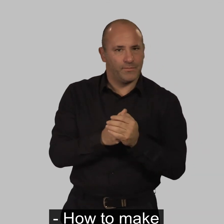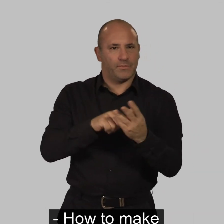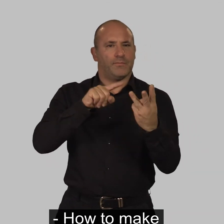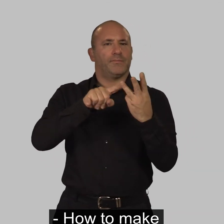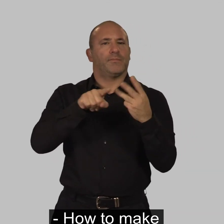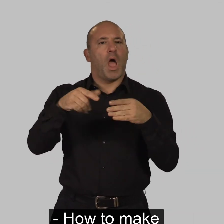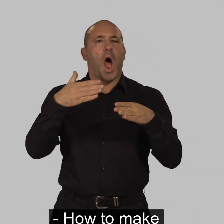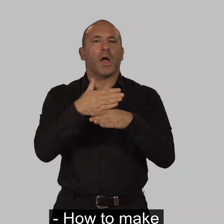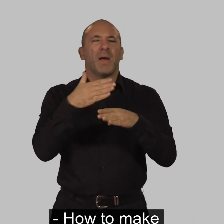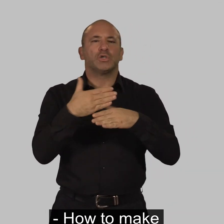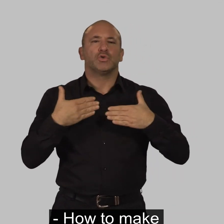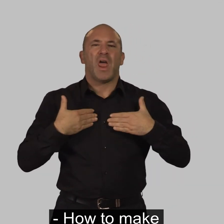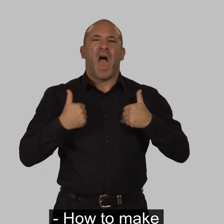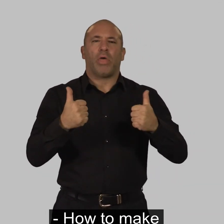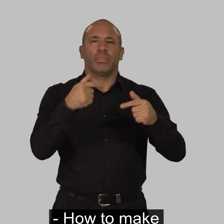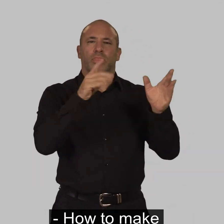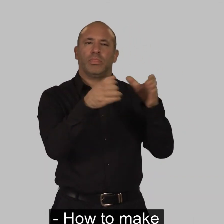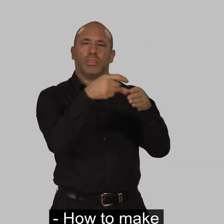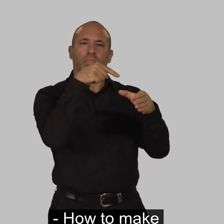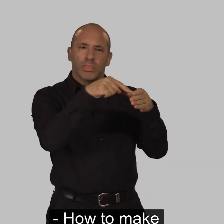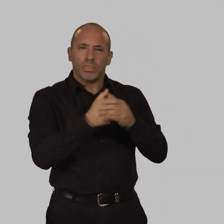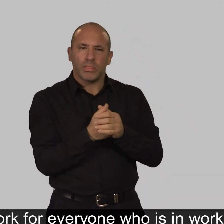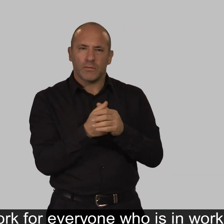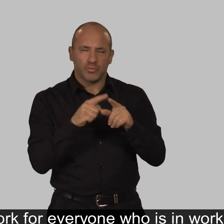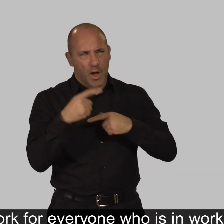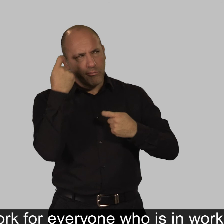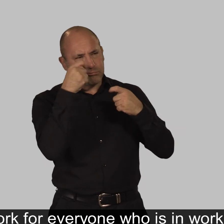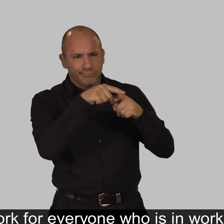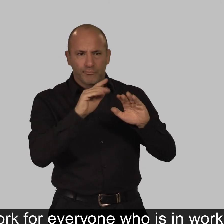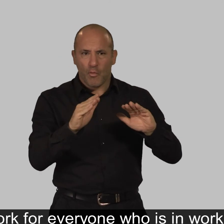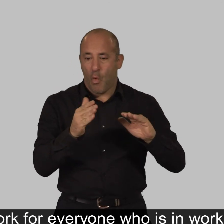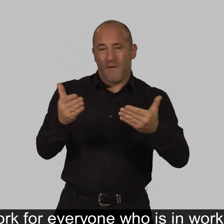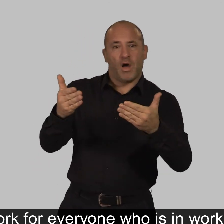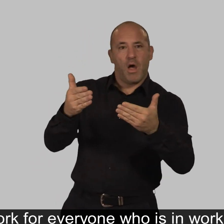How to make the occupational health offer work for everyone who is in work.